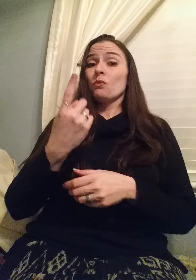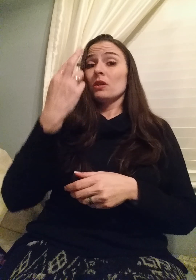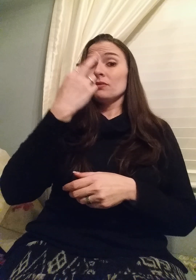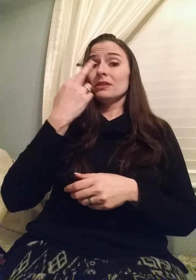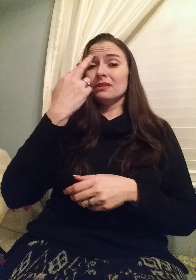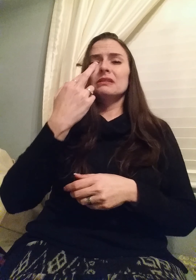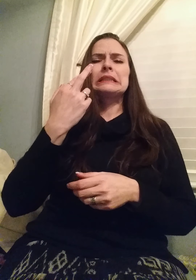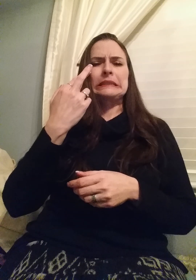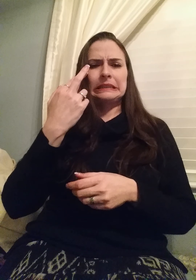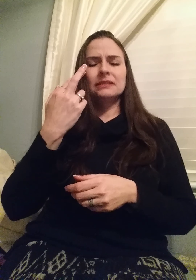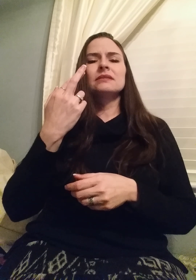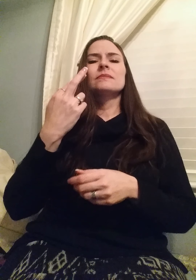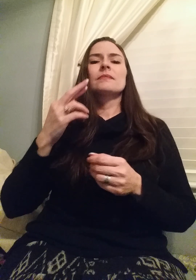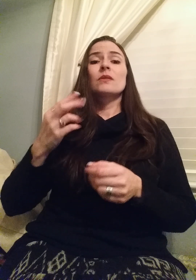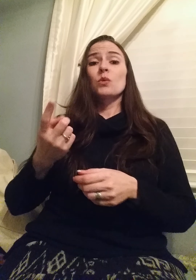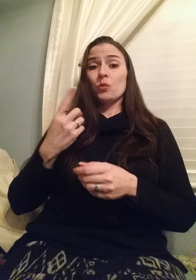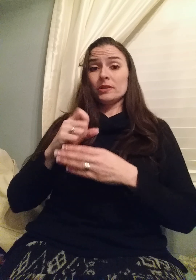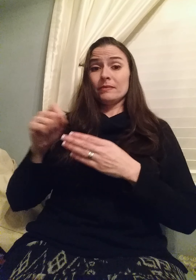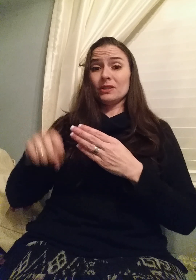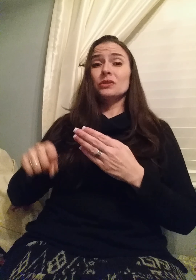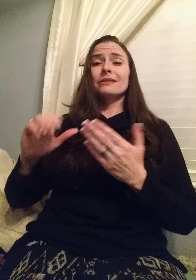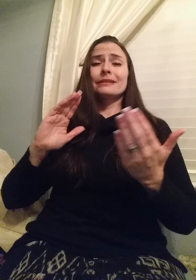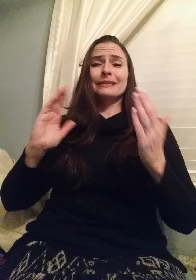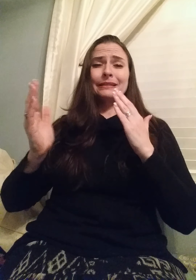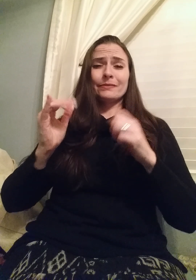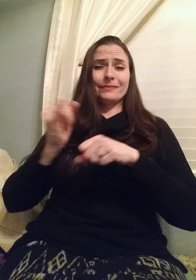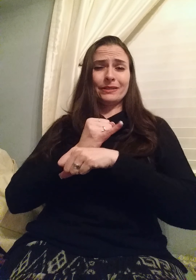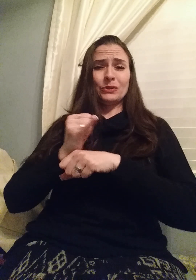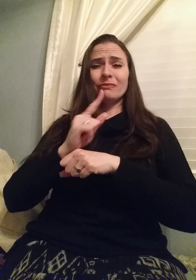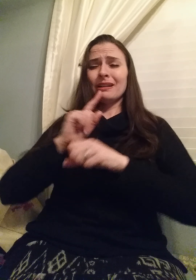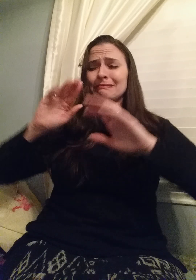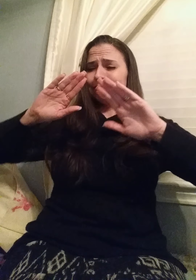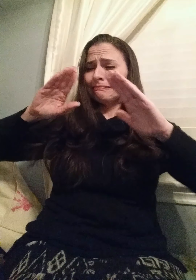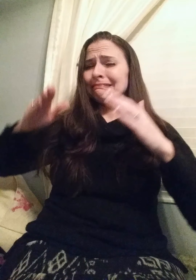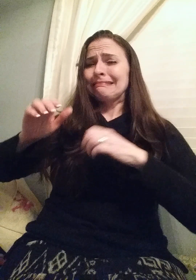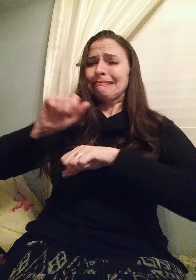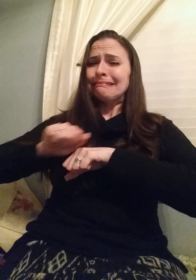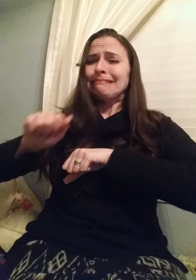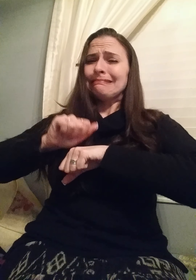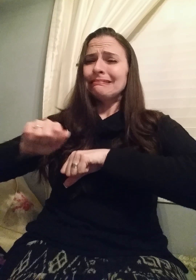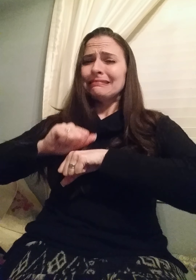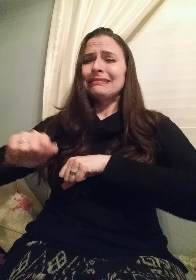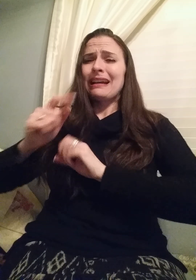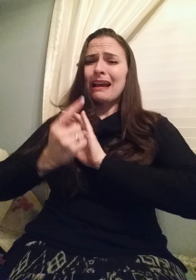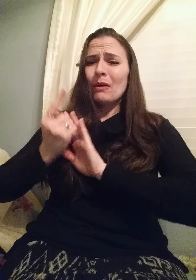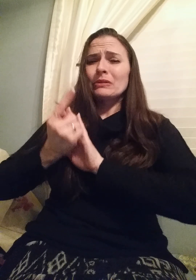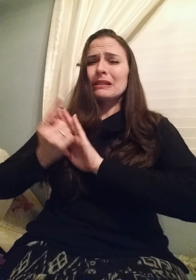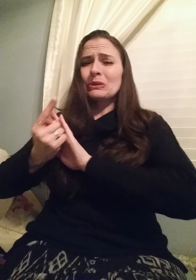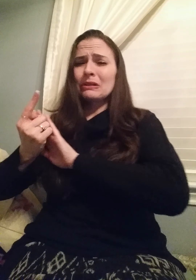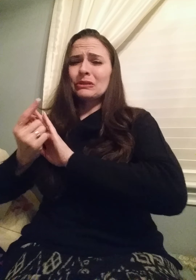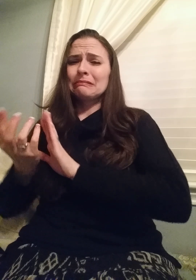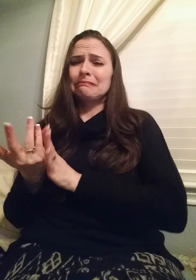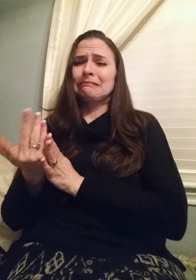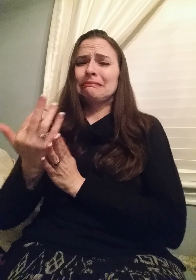so focused on getting their hours within one semester that they weren't really able to completely enjoy